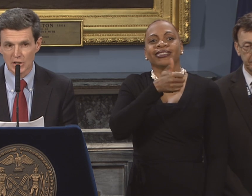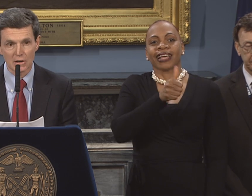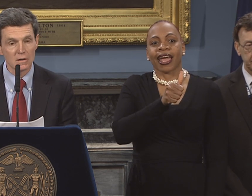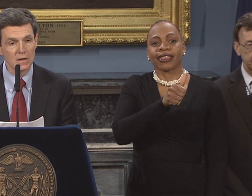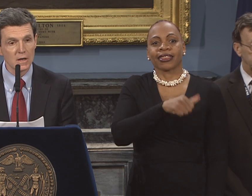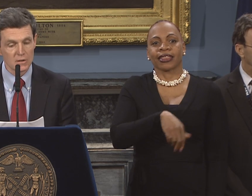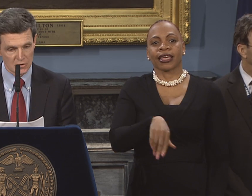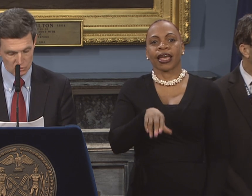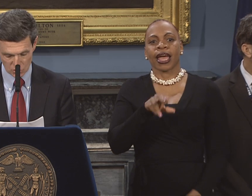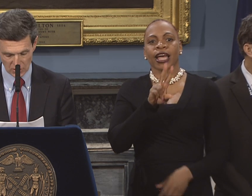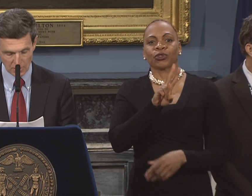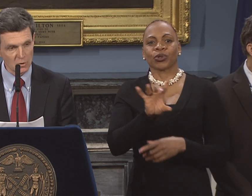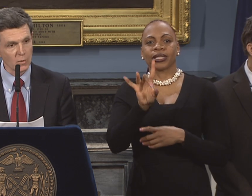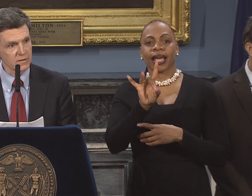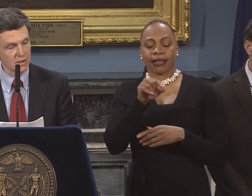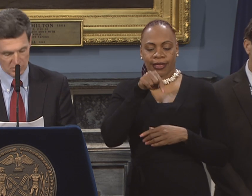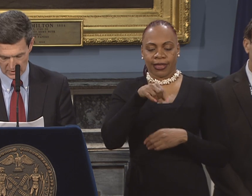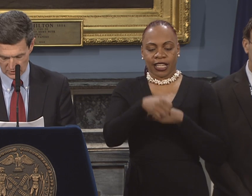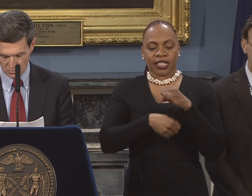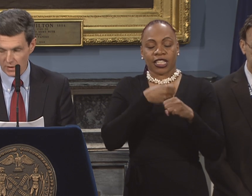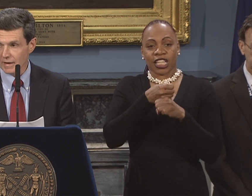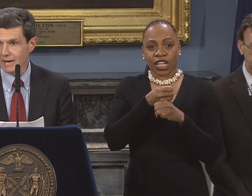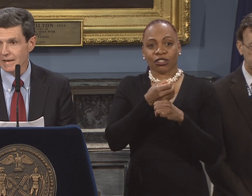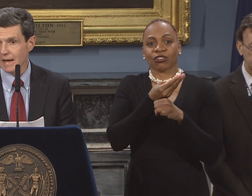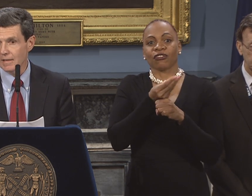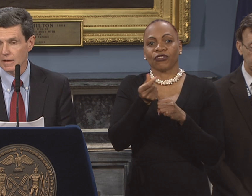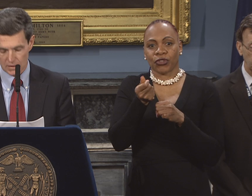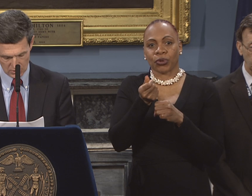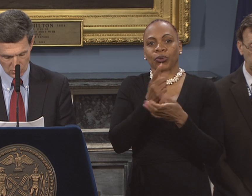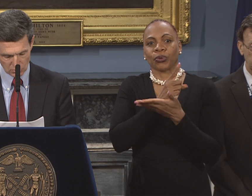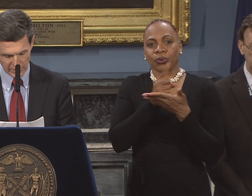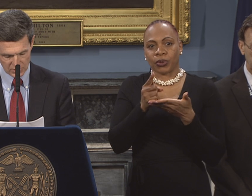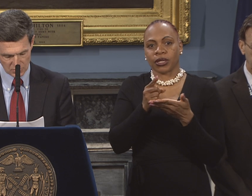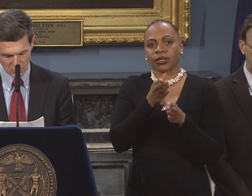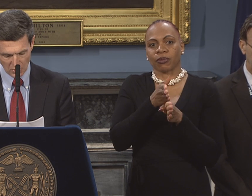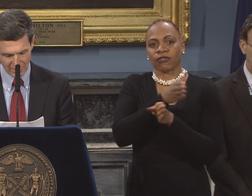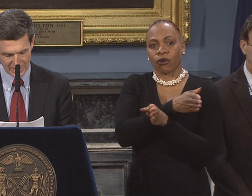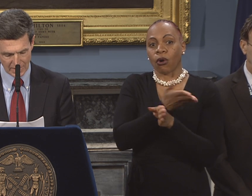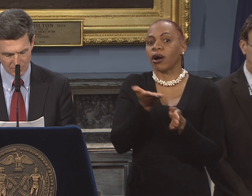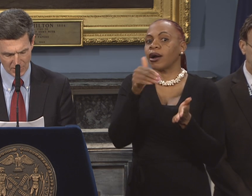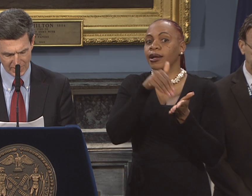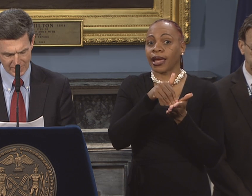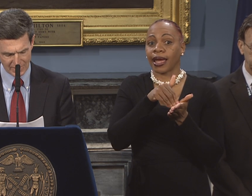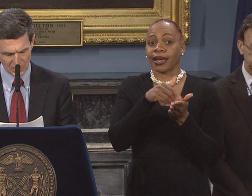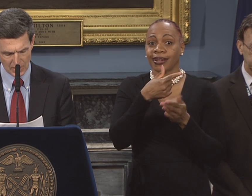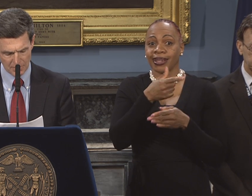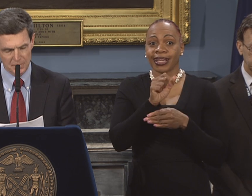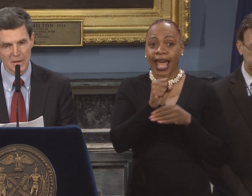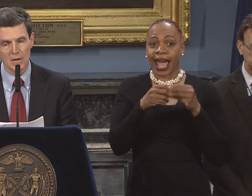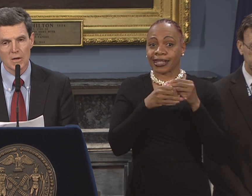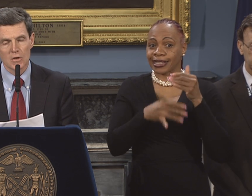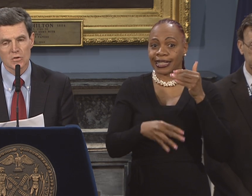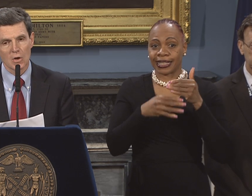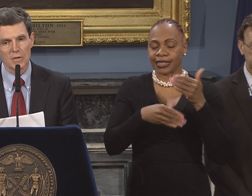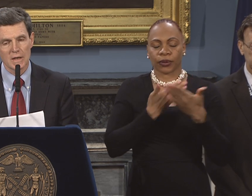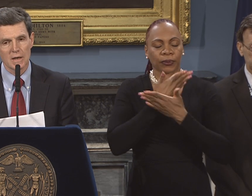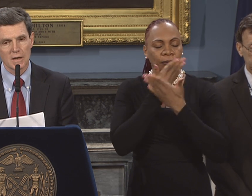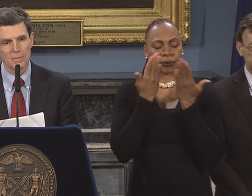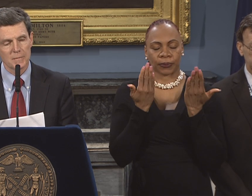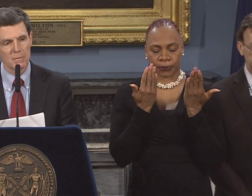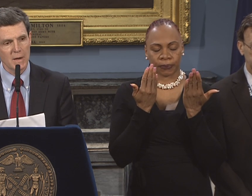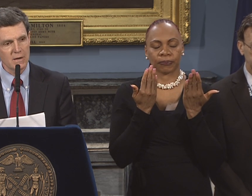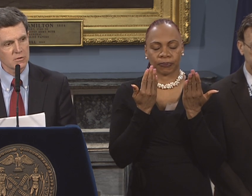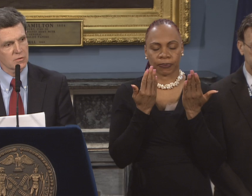of this year. So just a couple of weeks ago, the last one. And again, no leaks were identified at that time. So